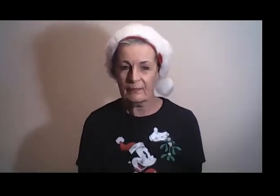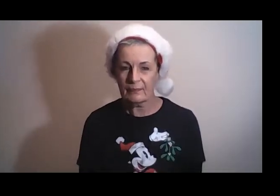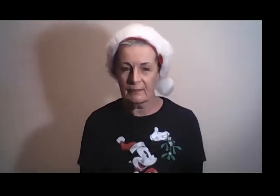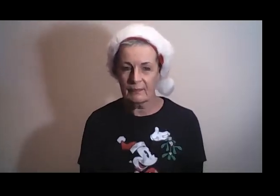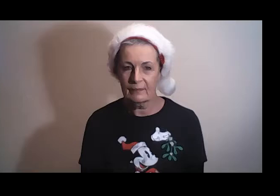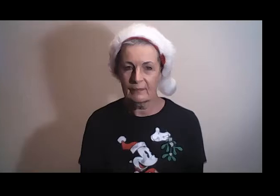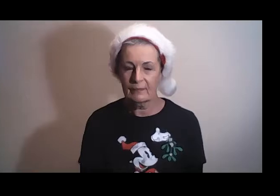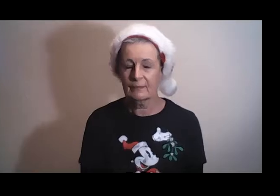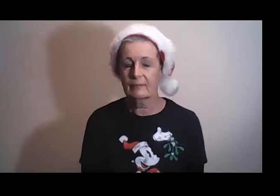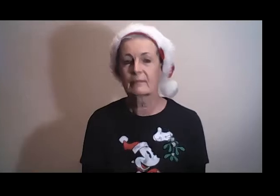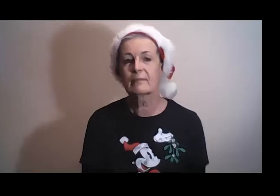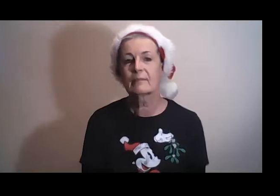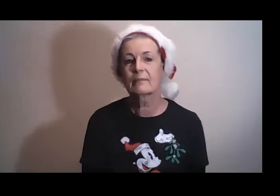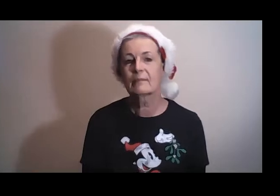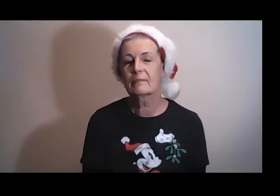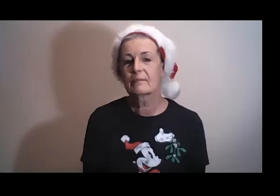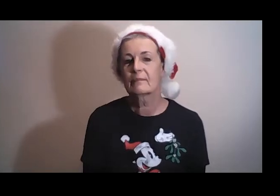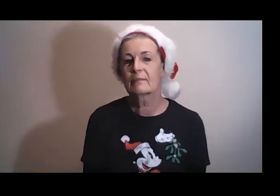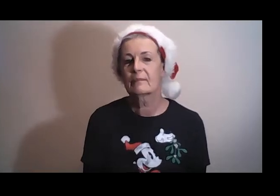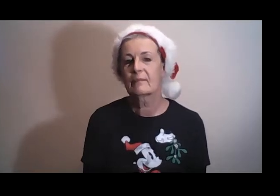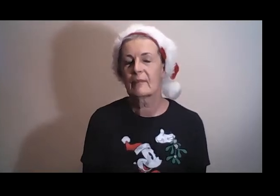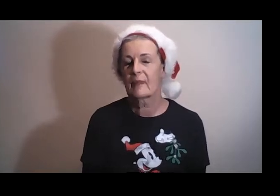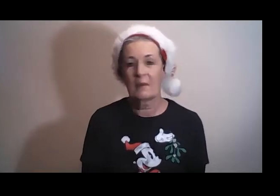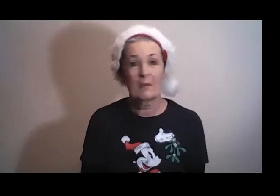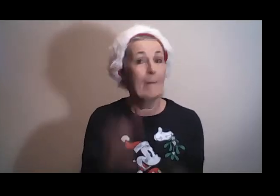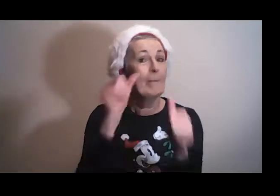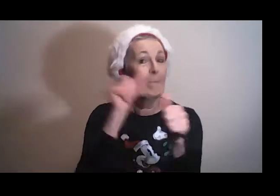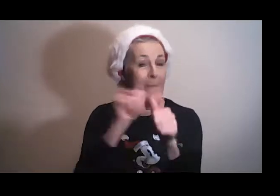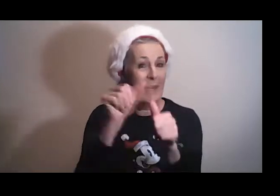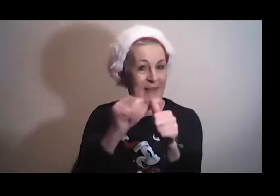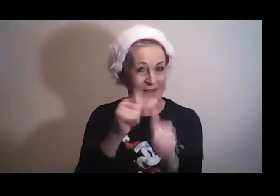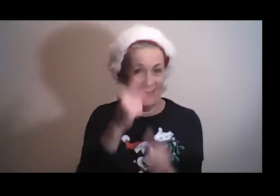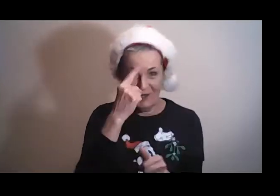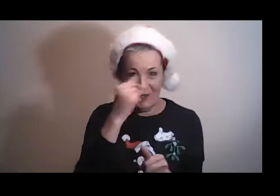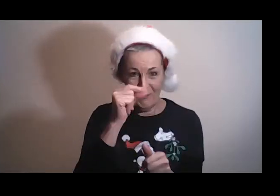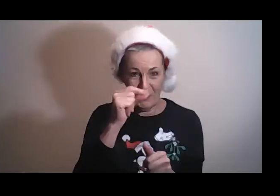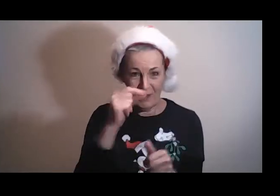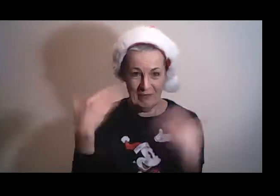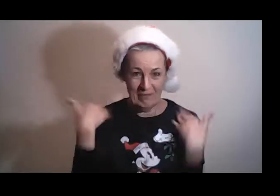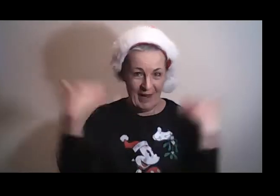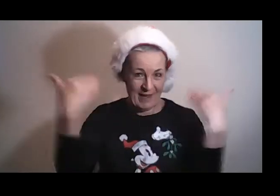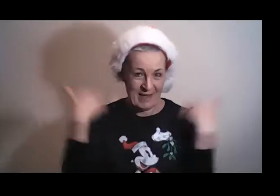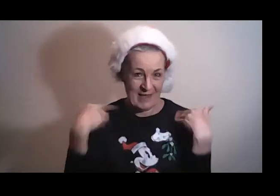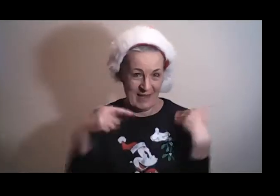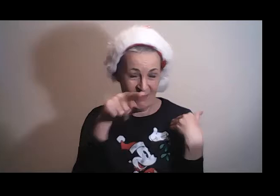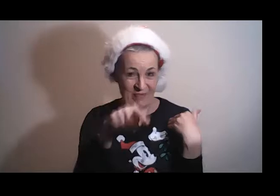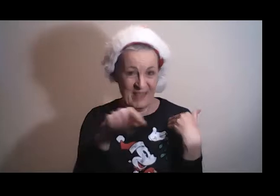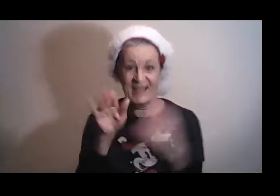This is very beautiful to do if you can outside. Of course, today is not a good day. It's raining.